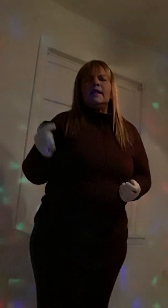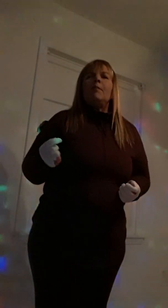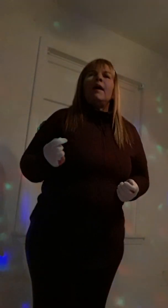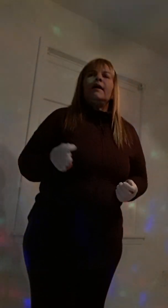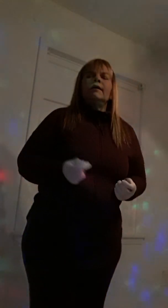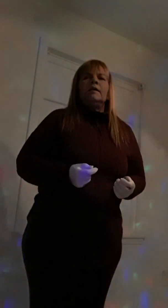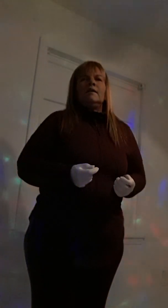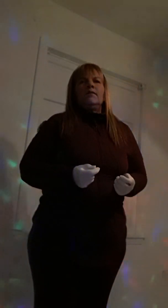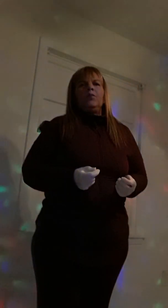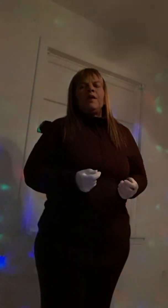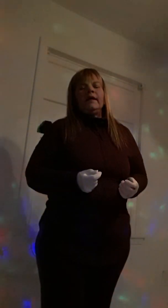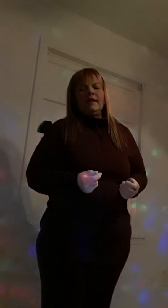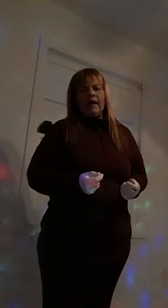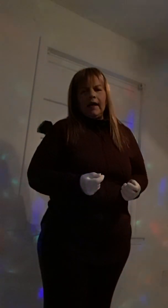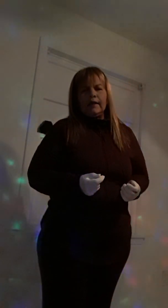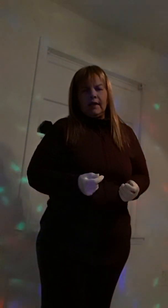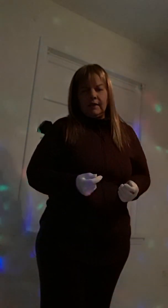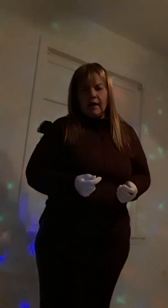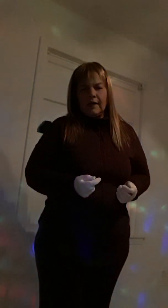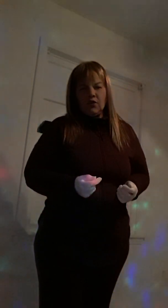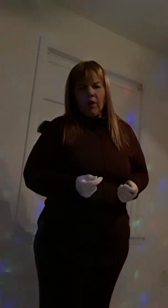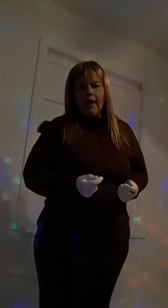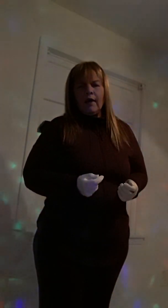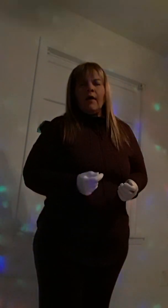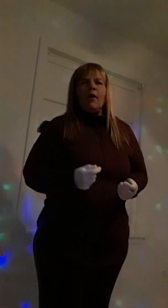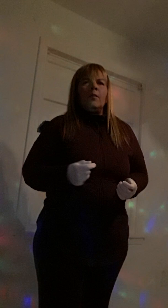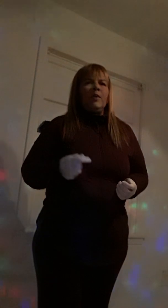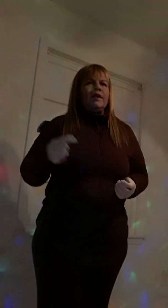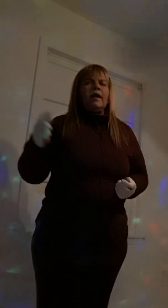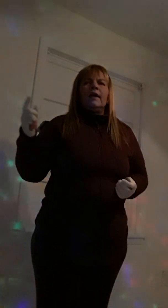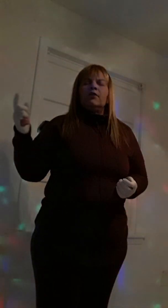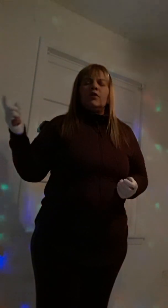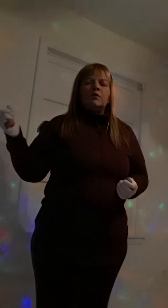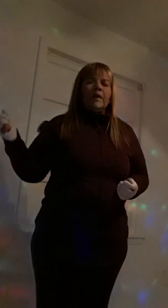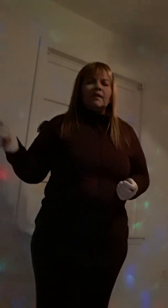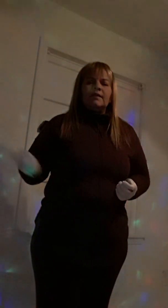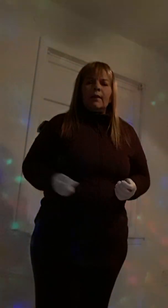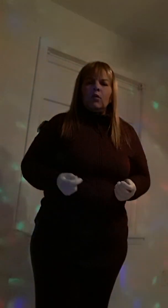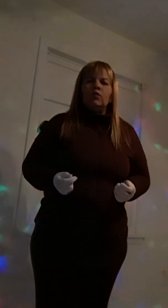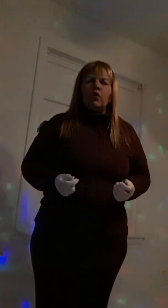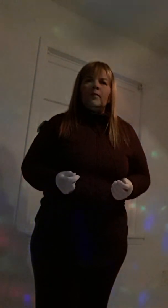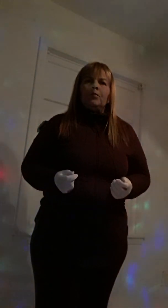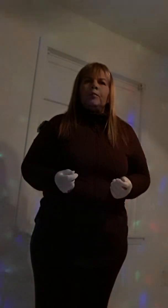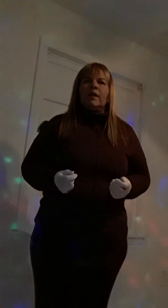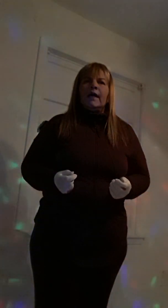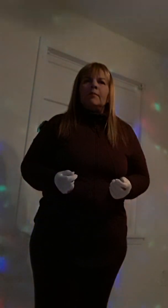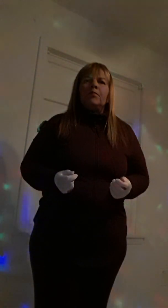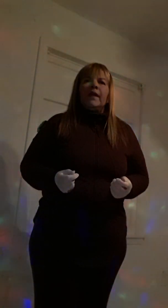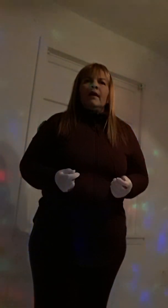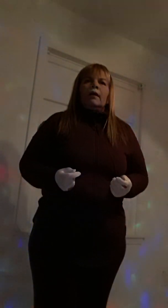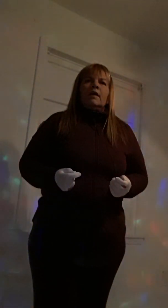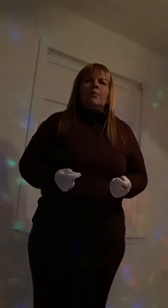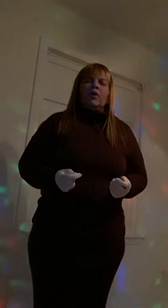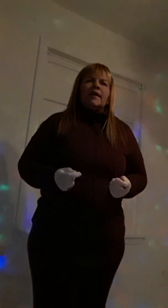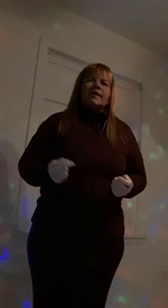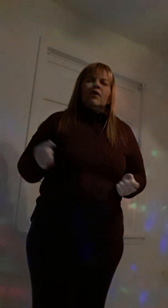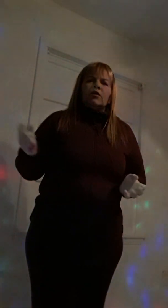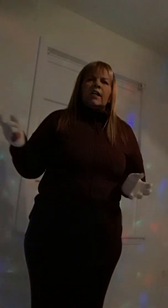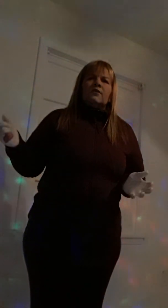sistema de internet internacional puede llegar a todas partes del mundo, ¿verdad? Y ponerse en contacto